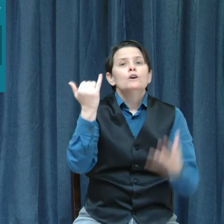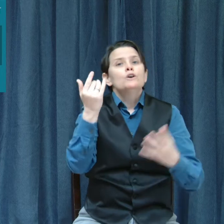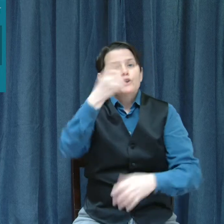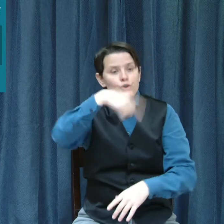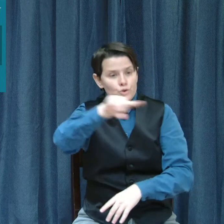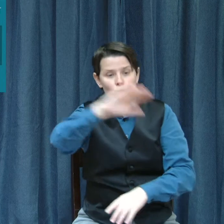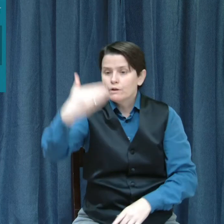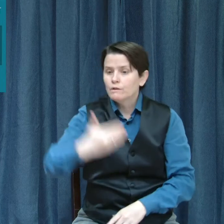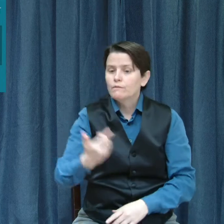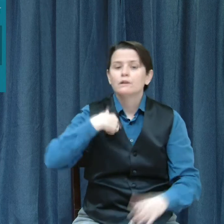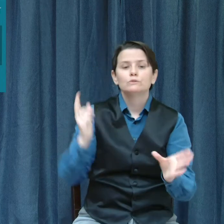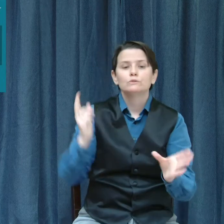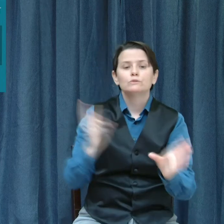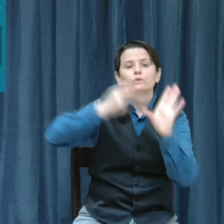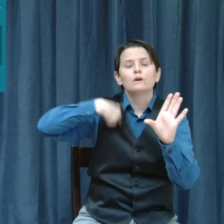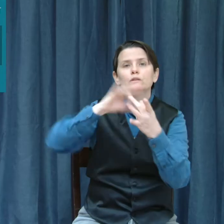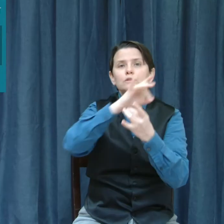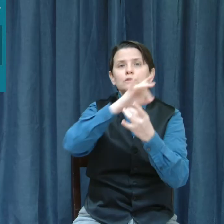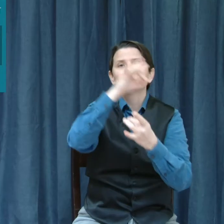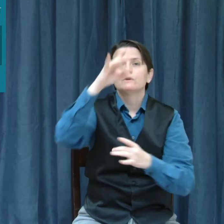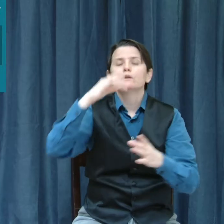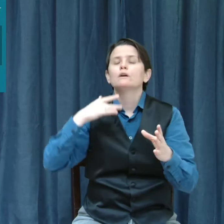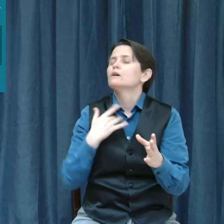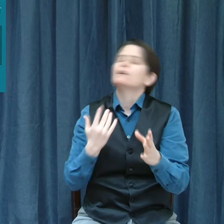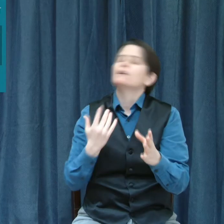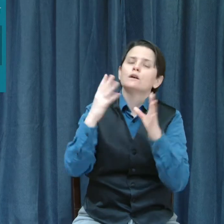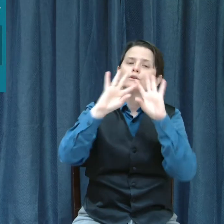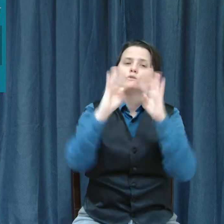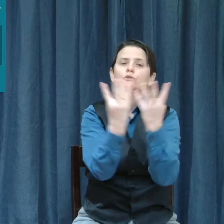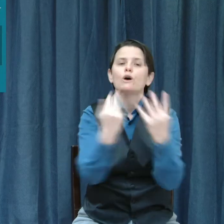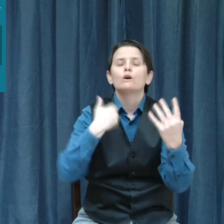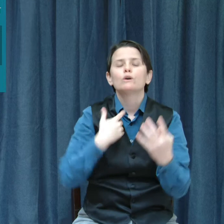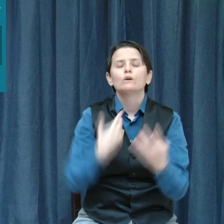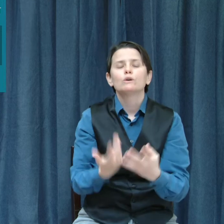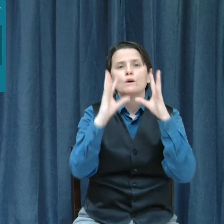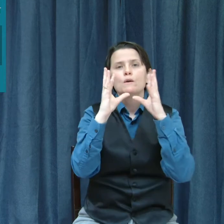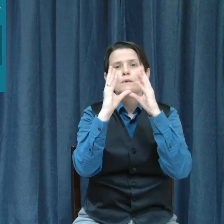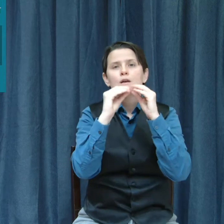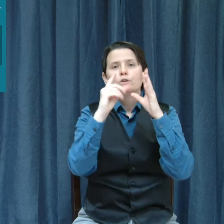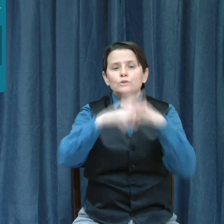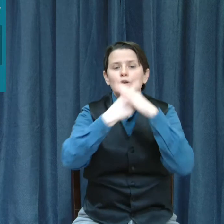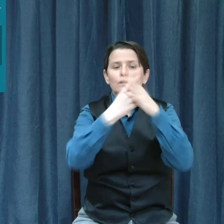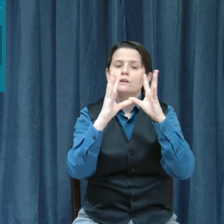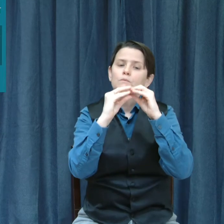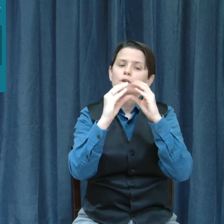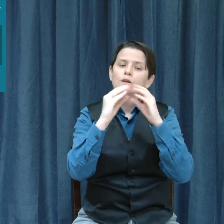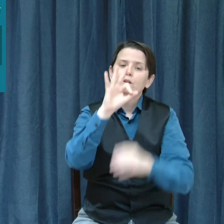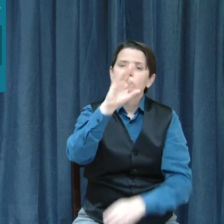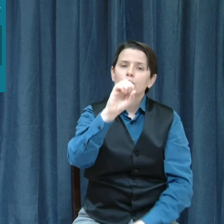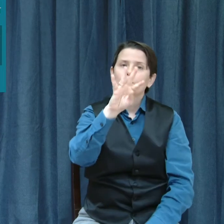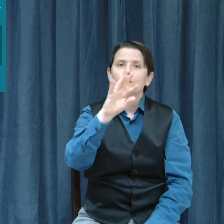Reverend Eliza's Falling Into Ease. Spirit circles begin meeting the week of February 7th, so join a circle